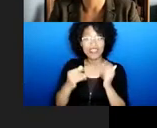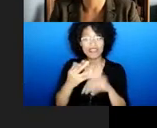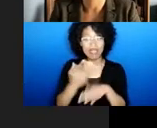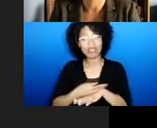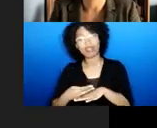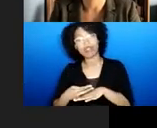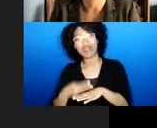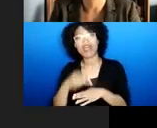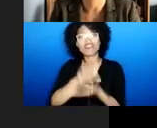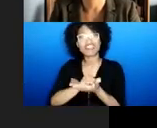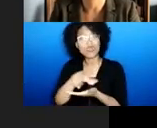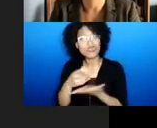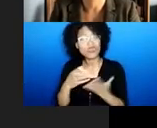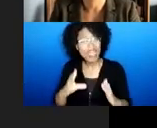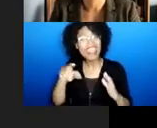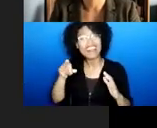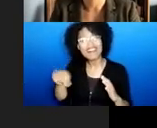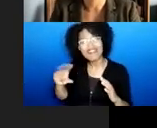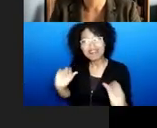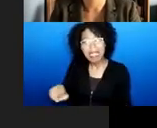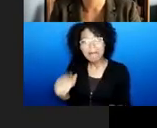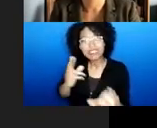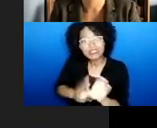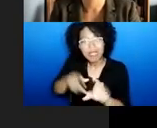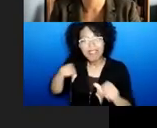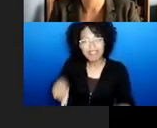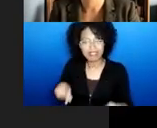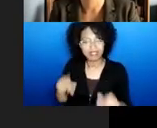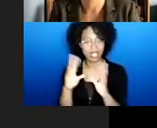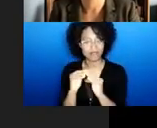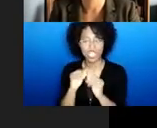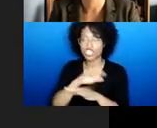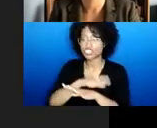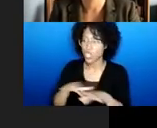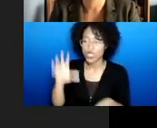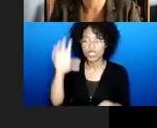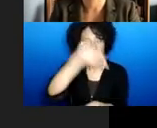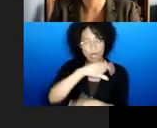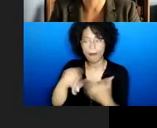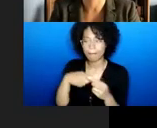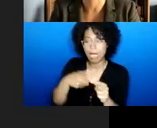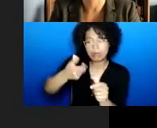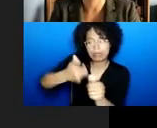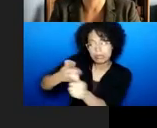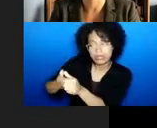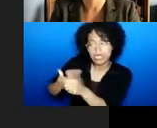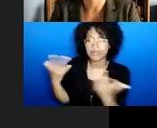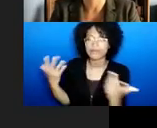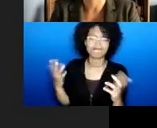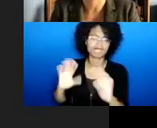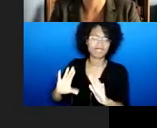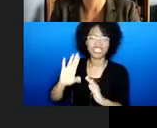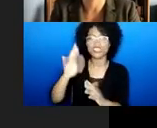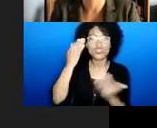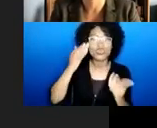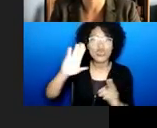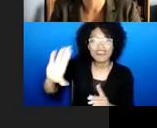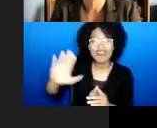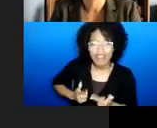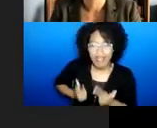that they can participate in this conference. Just really push yourself to not make assumptions about what anybody is experiencing at this